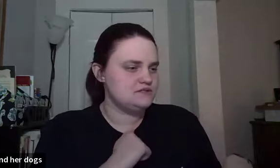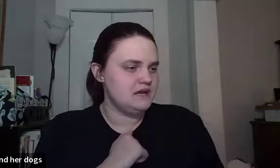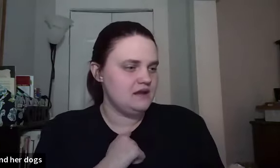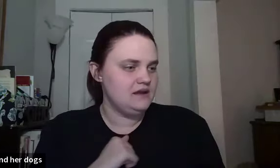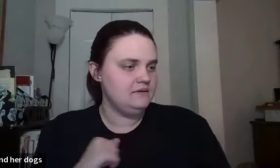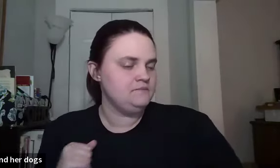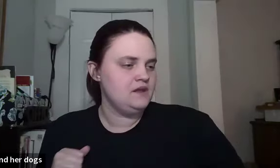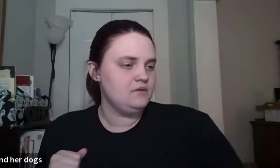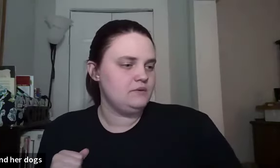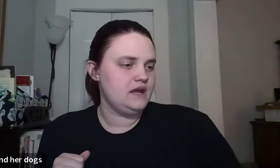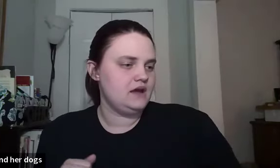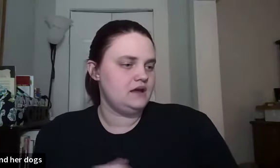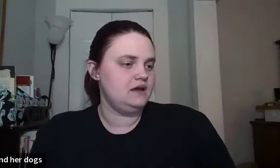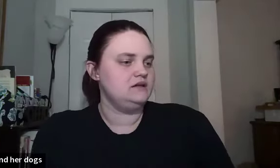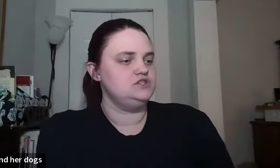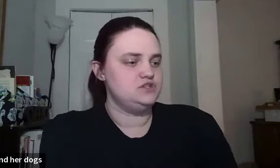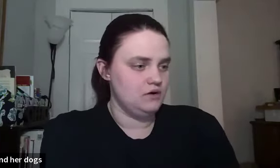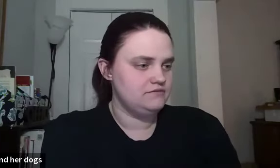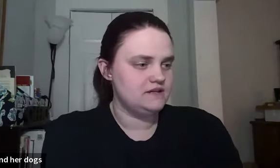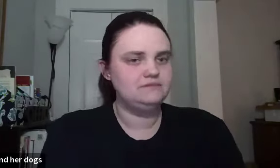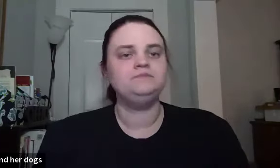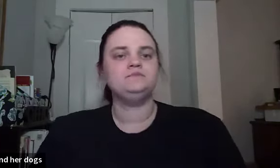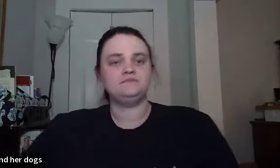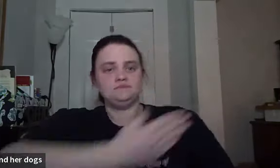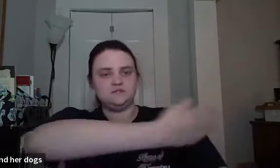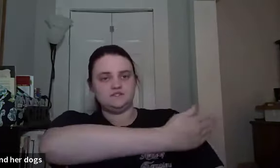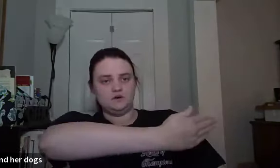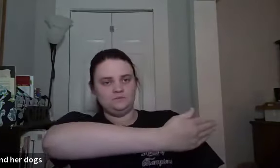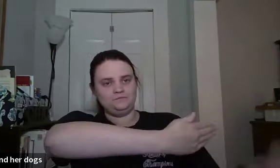we had. We had dolphin. So